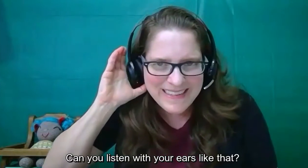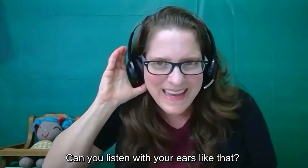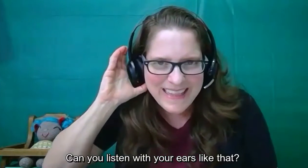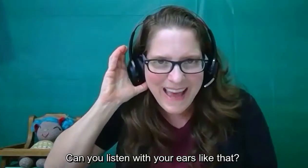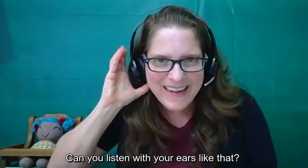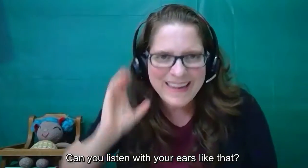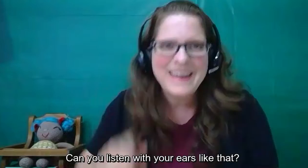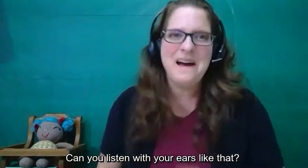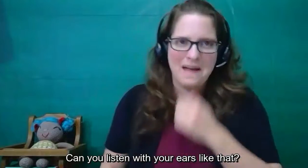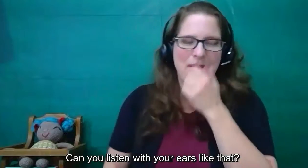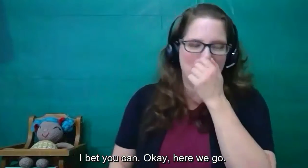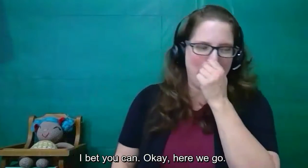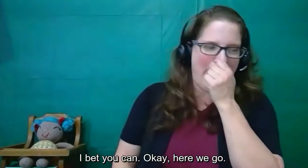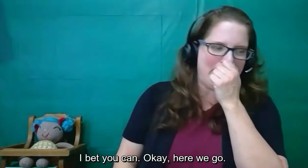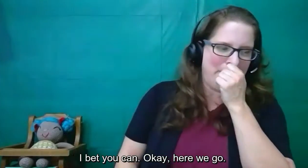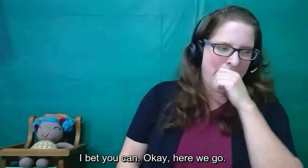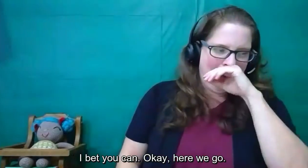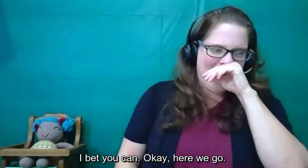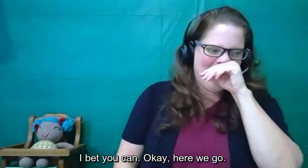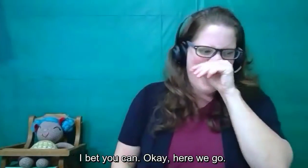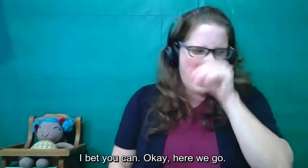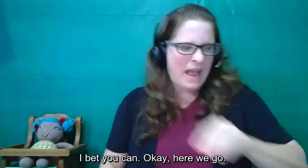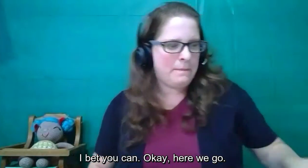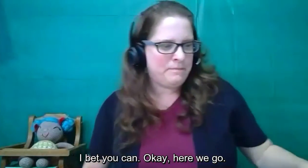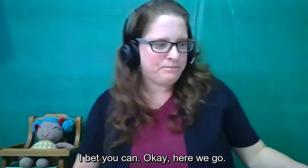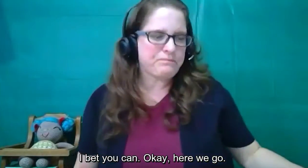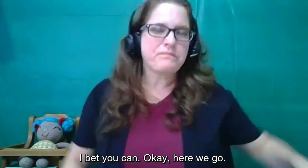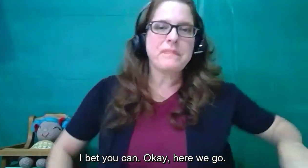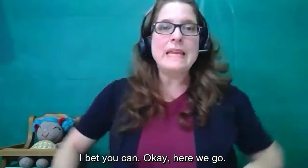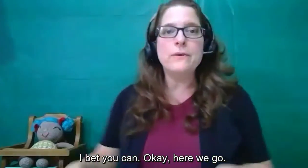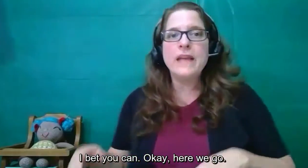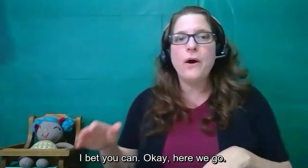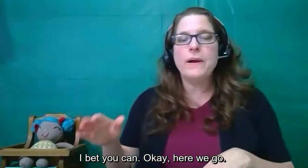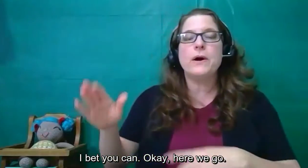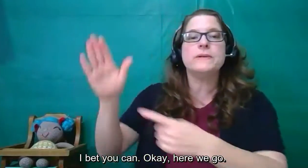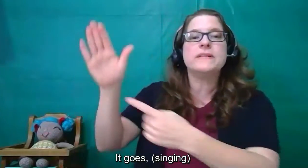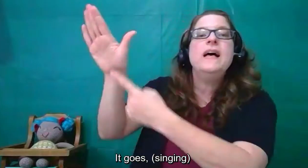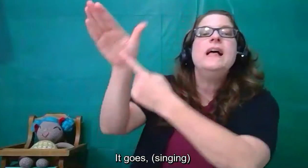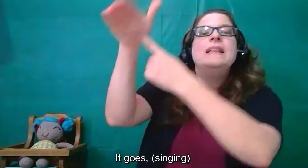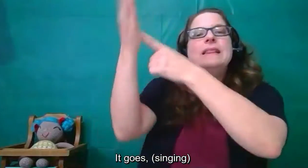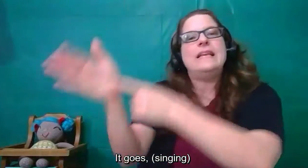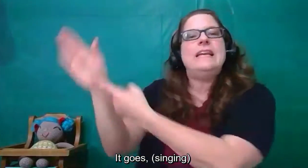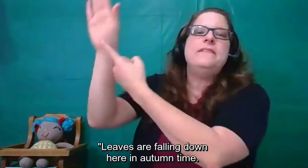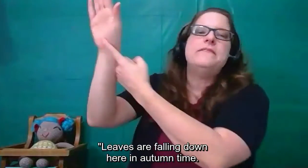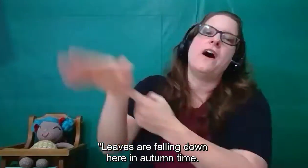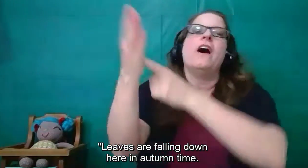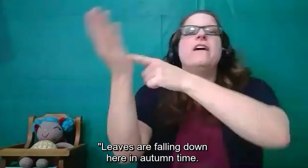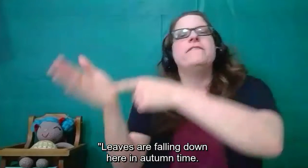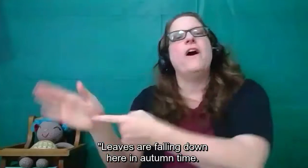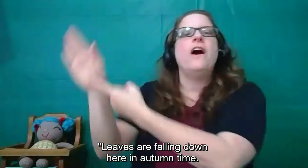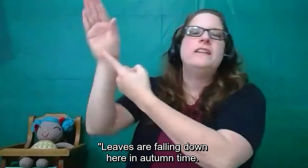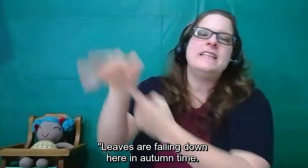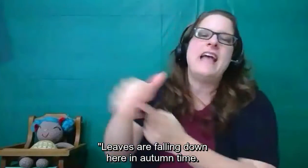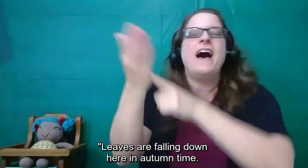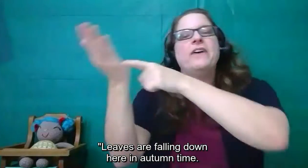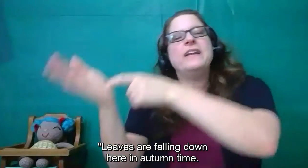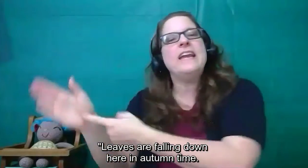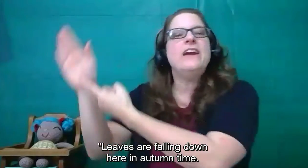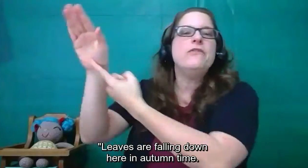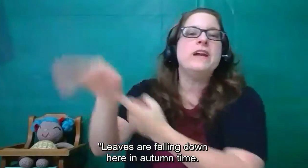ears like that? I bet you can. Okay. Here we go. It goes. Leaves are falling down here